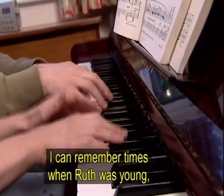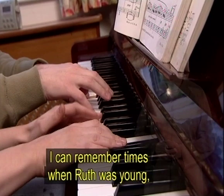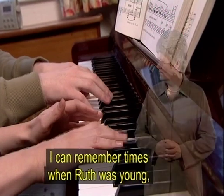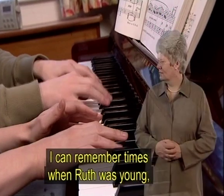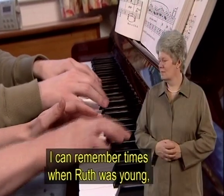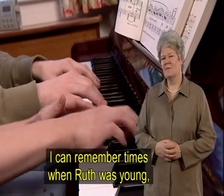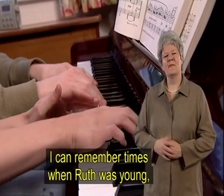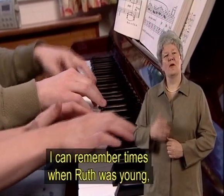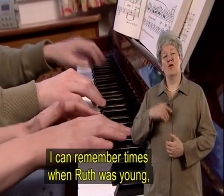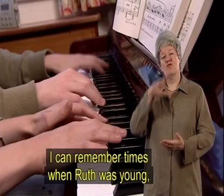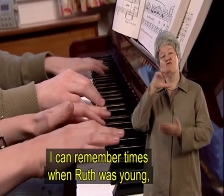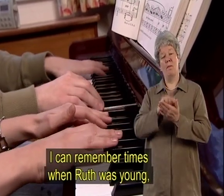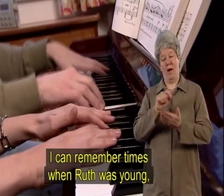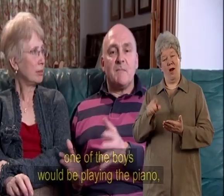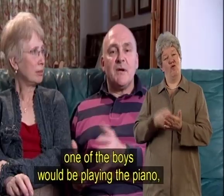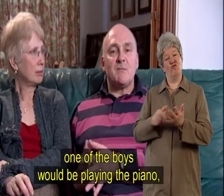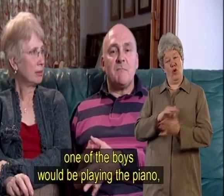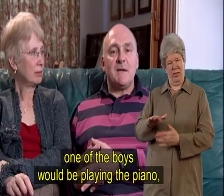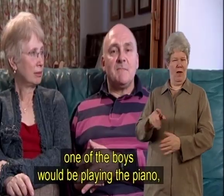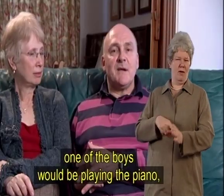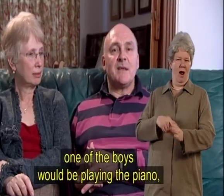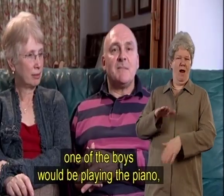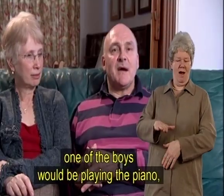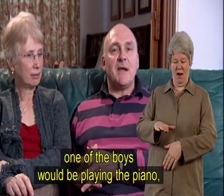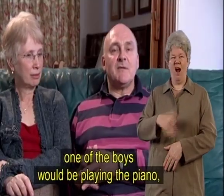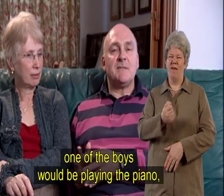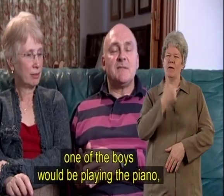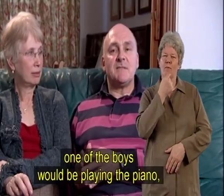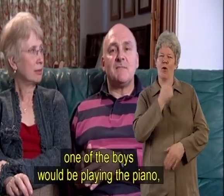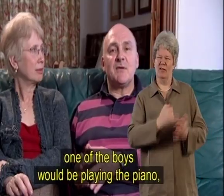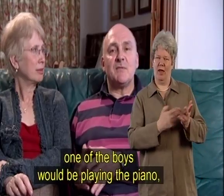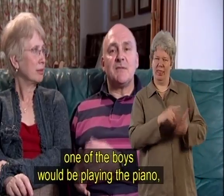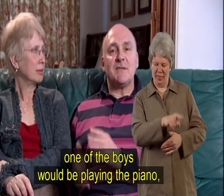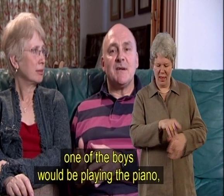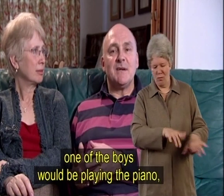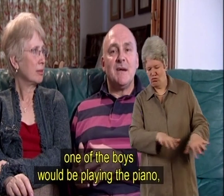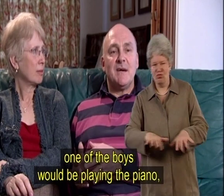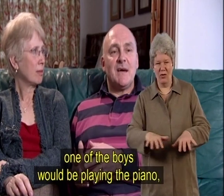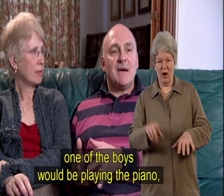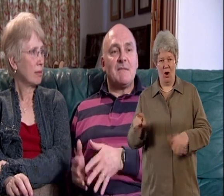I can remember times when Ruth was young. One of the boys would be playing the piano and Ruth would